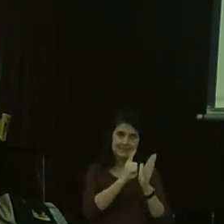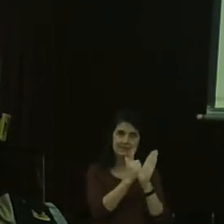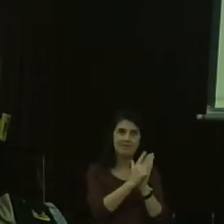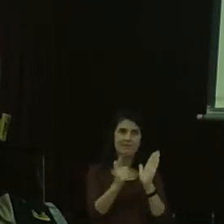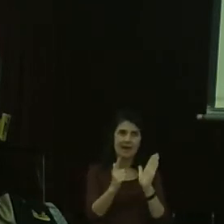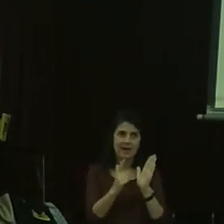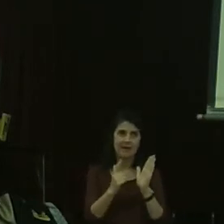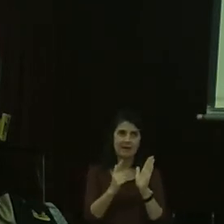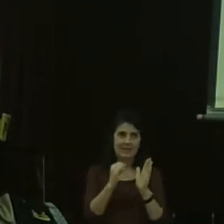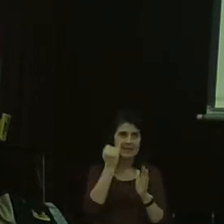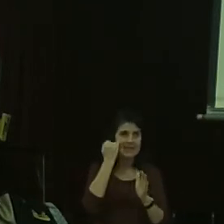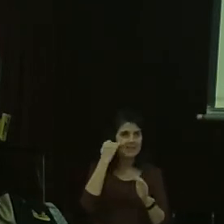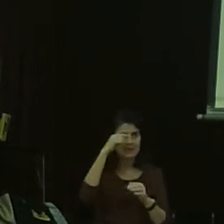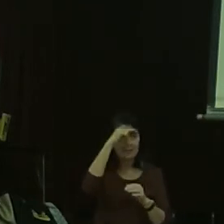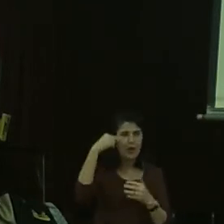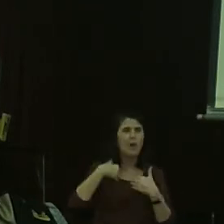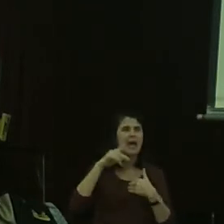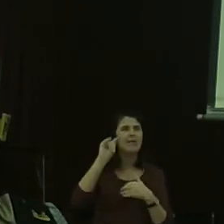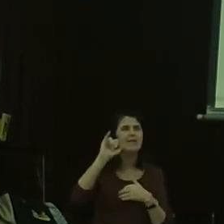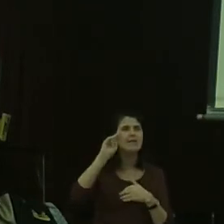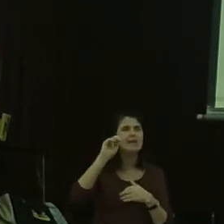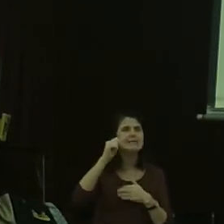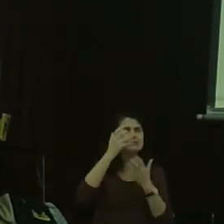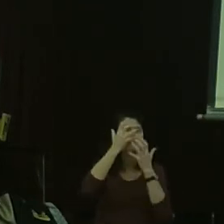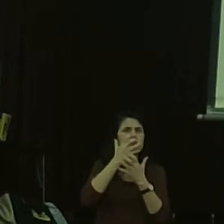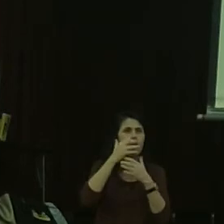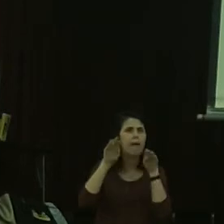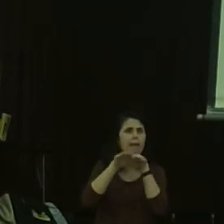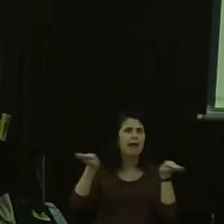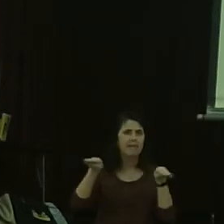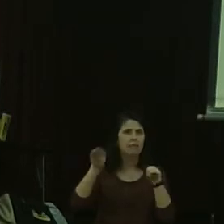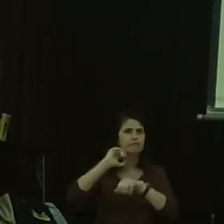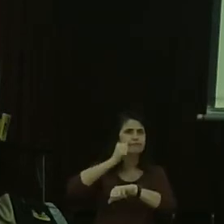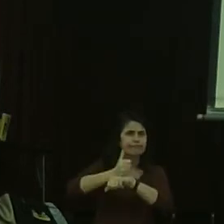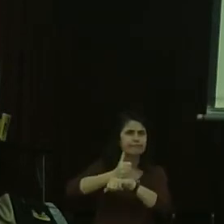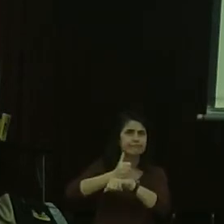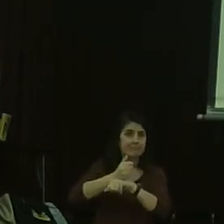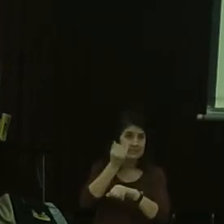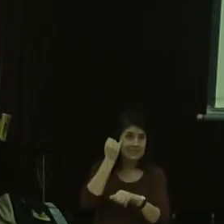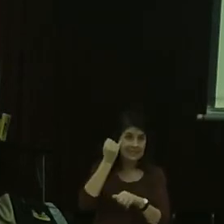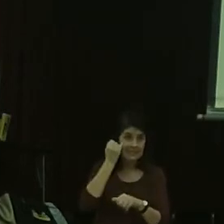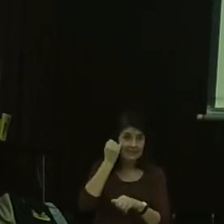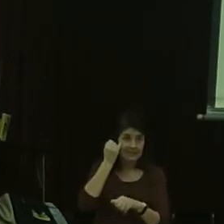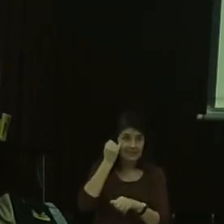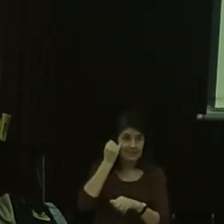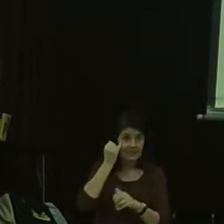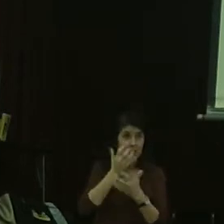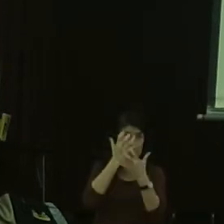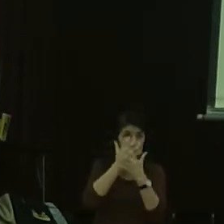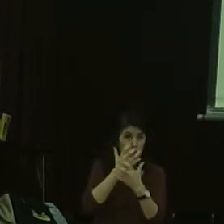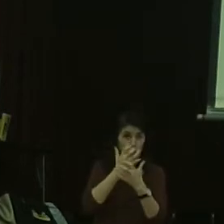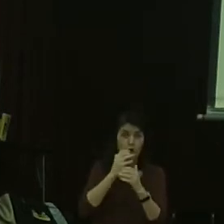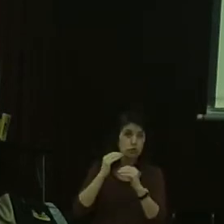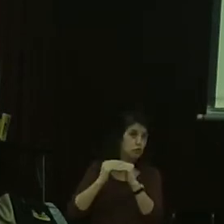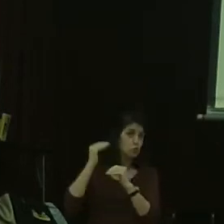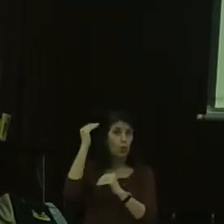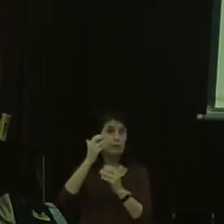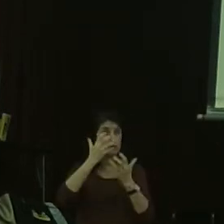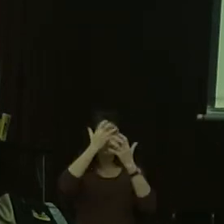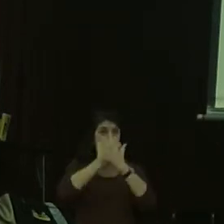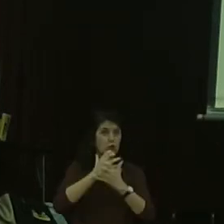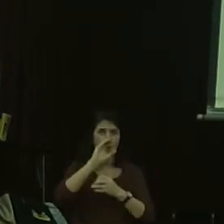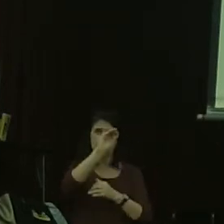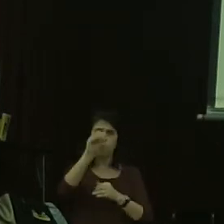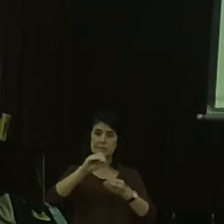violation if it's blacked out. There is a tint level that is set. And if the tint is so dark beyond a certain